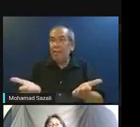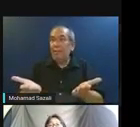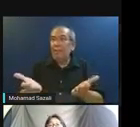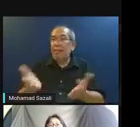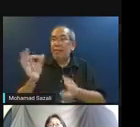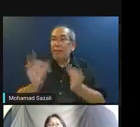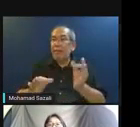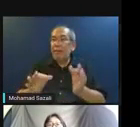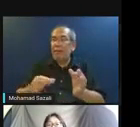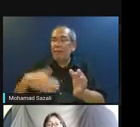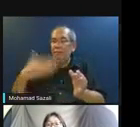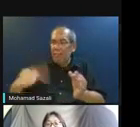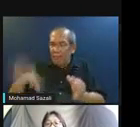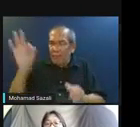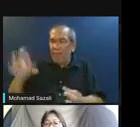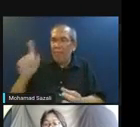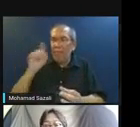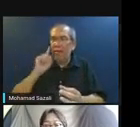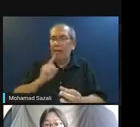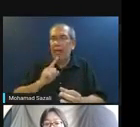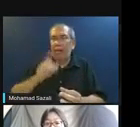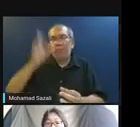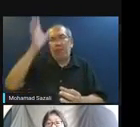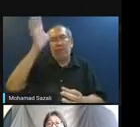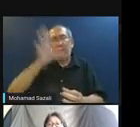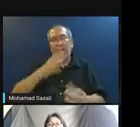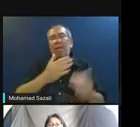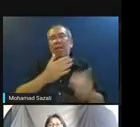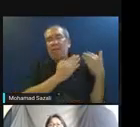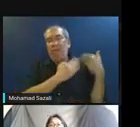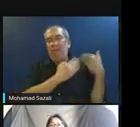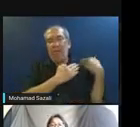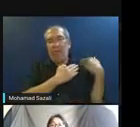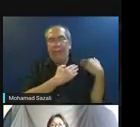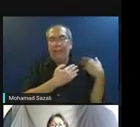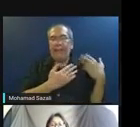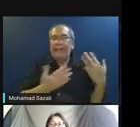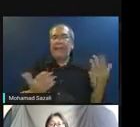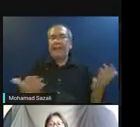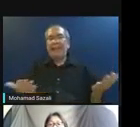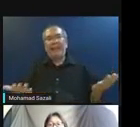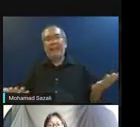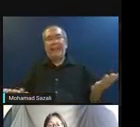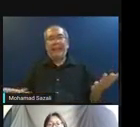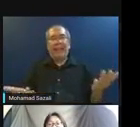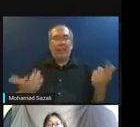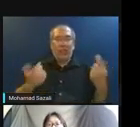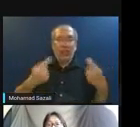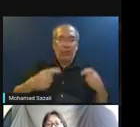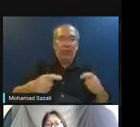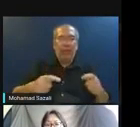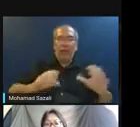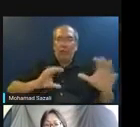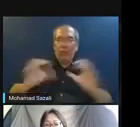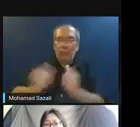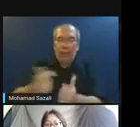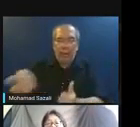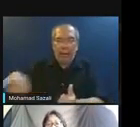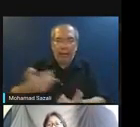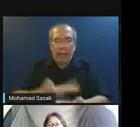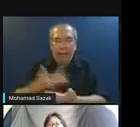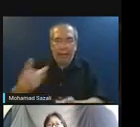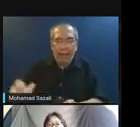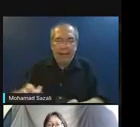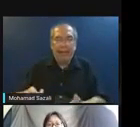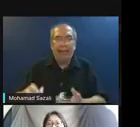So basically, if a person is born deaf, so but basically sign language already existed.